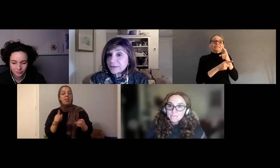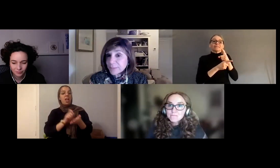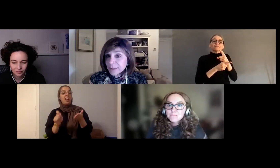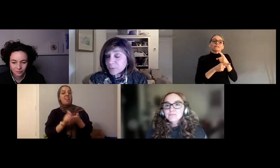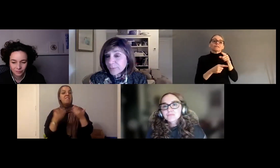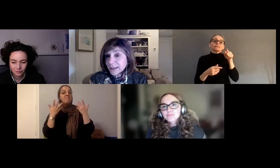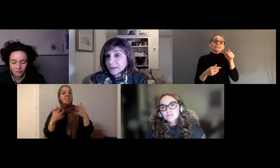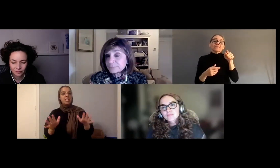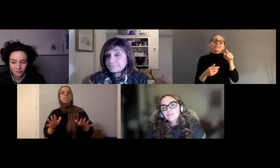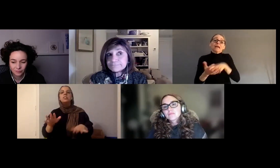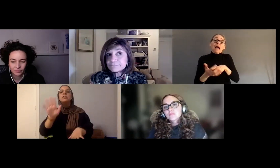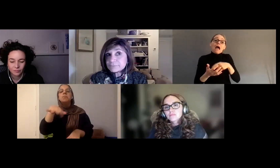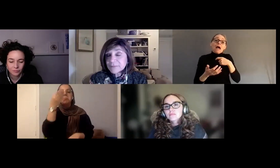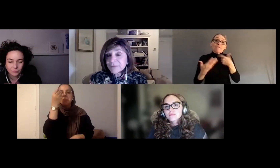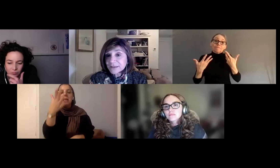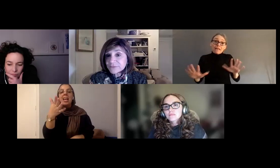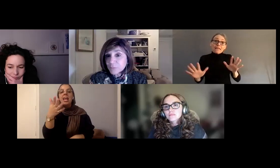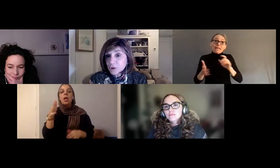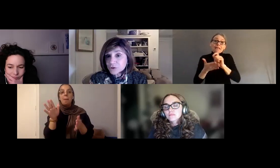coming out in paperback at the end of March.